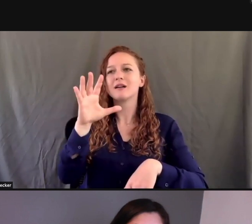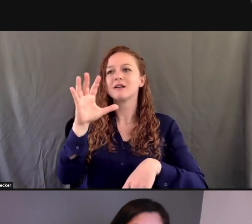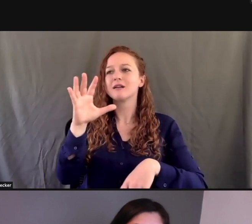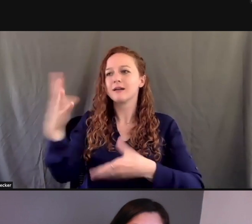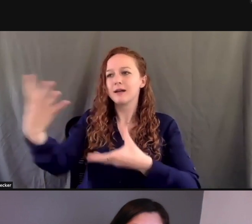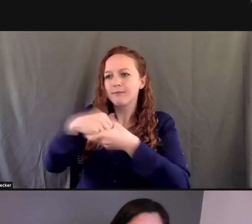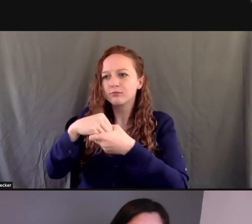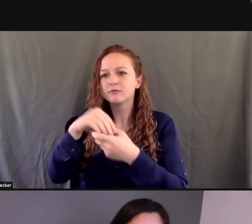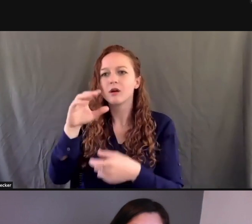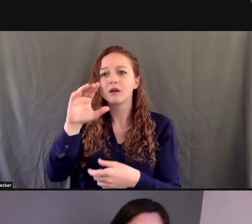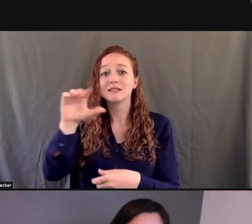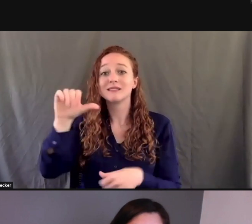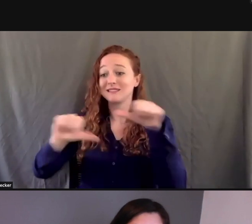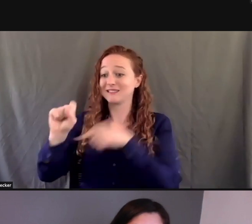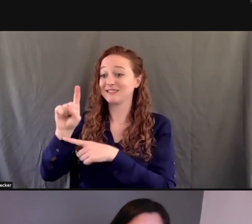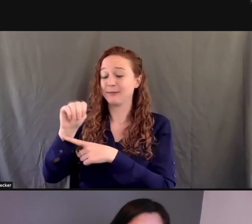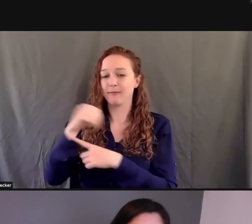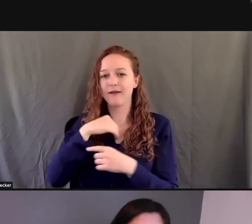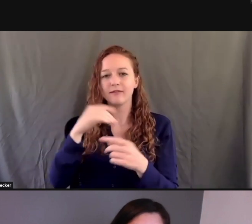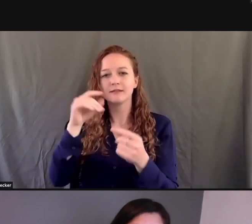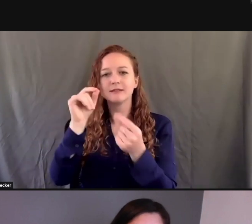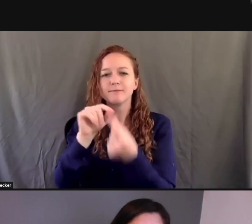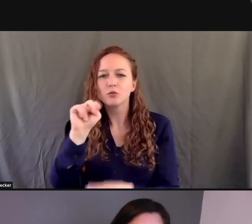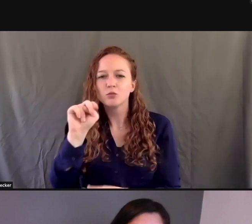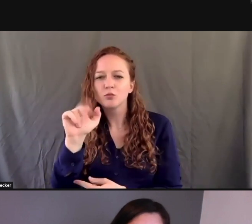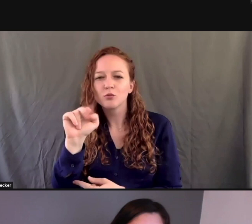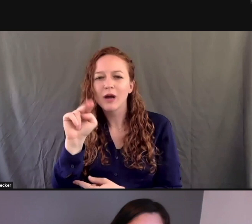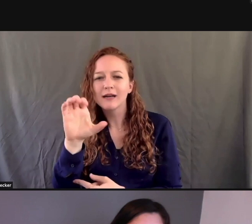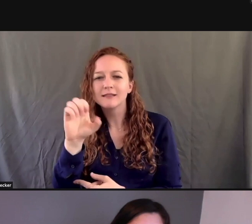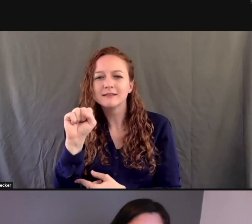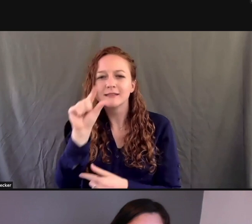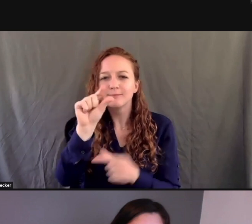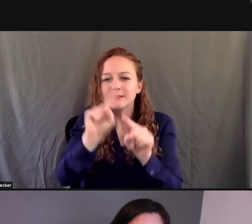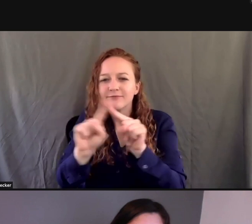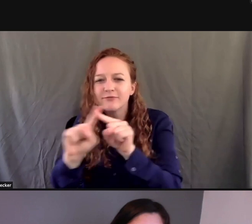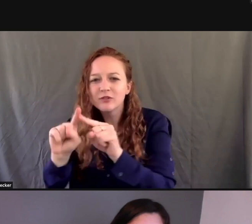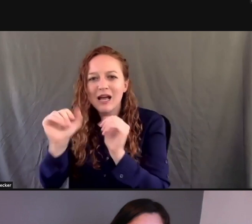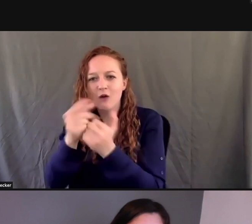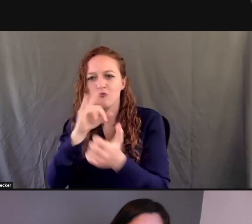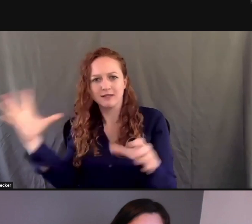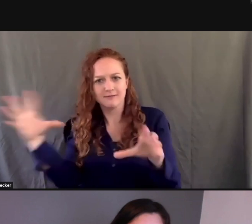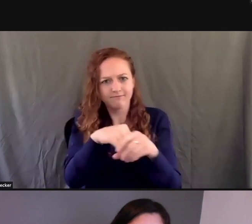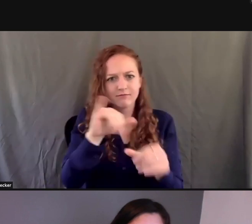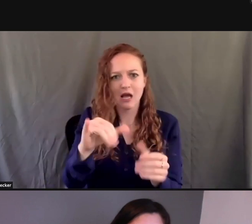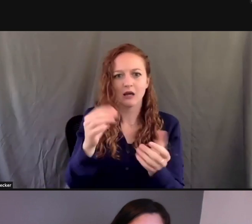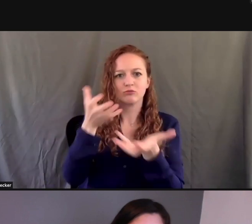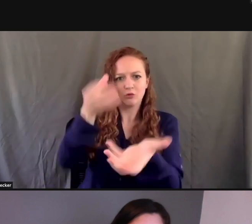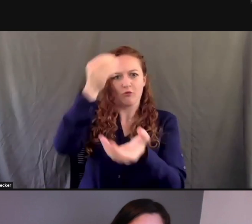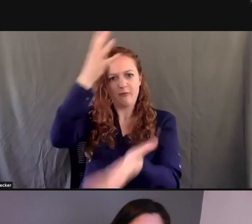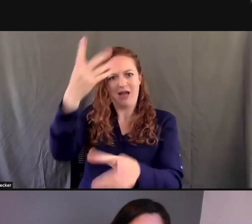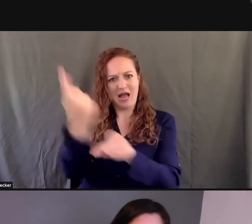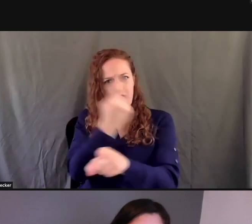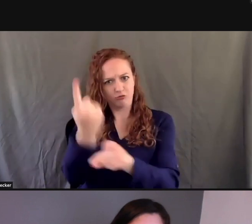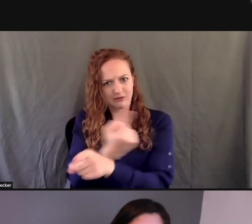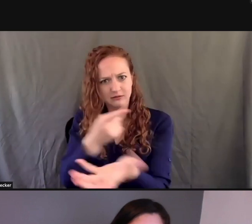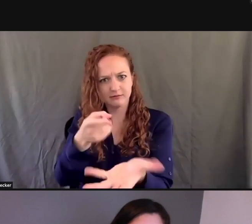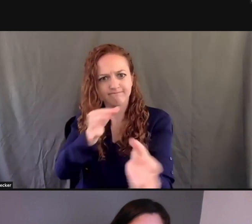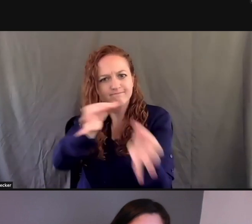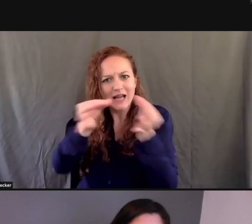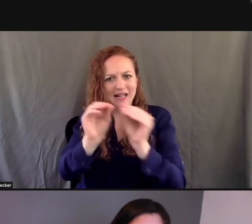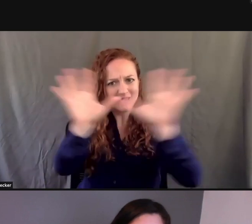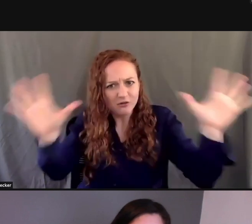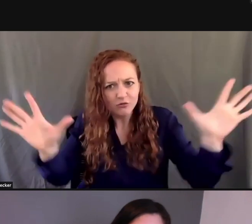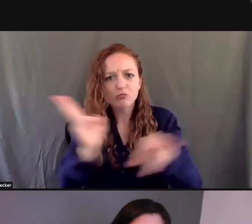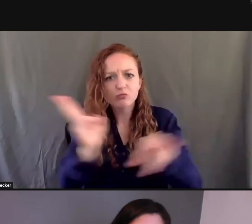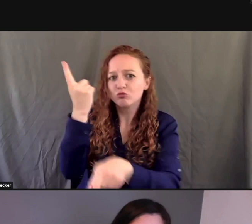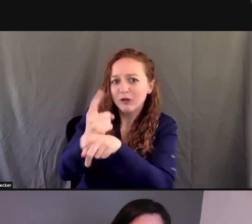be discourse, how we deliver the message, how we entice people, engage people